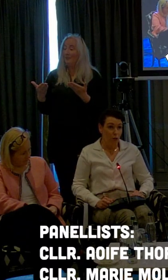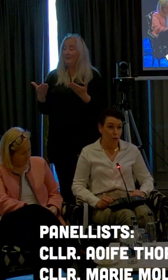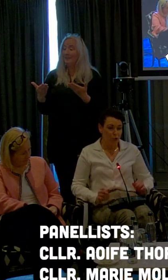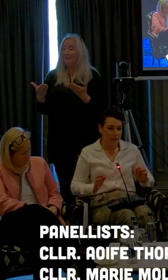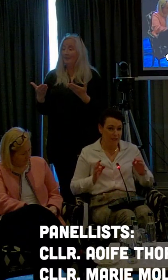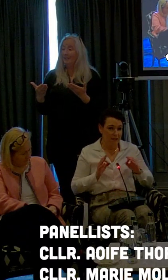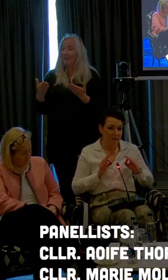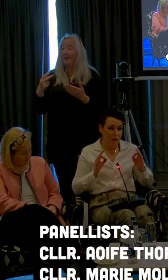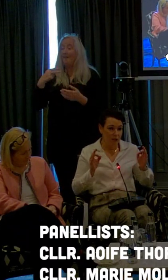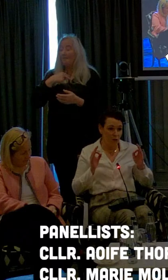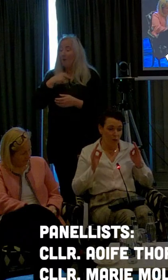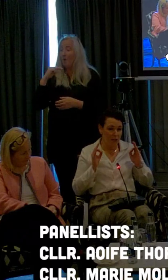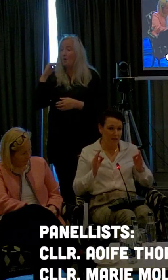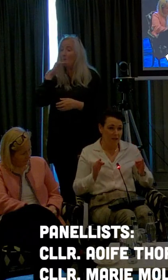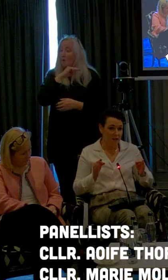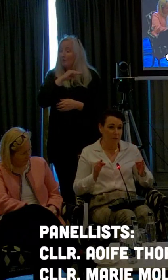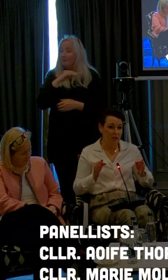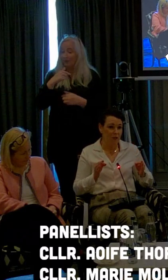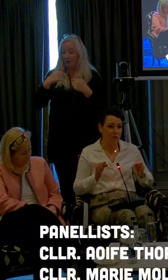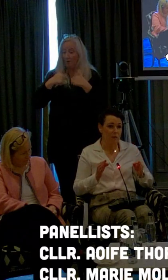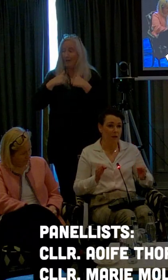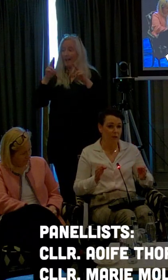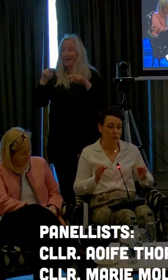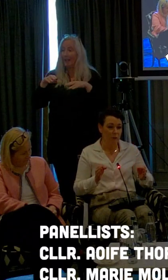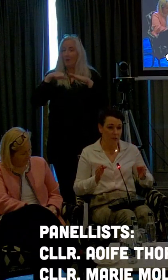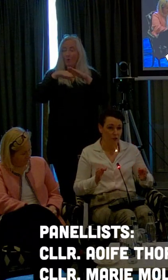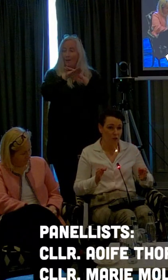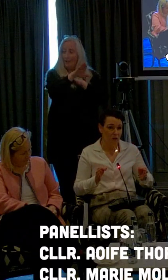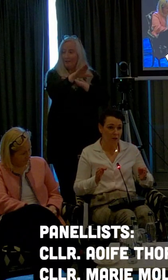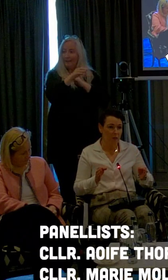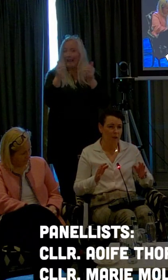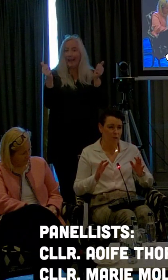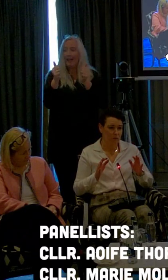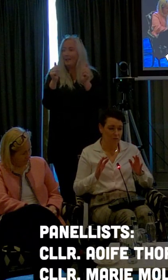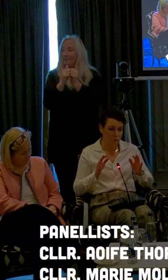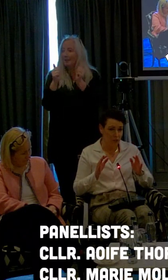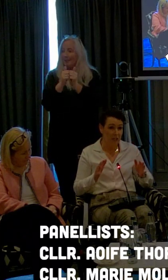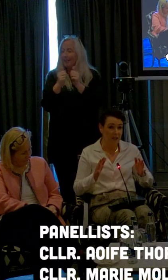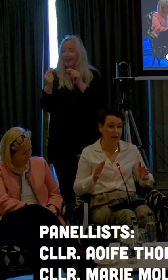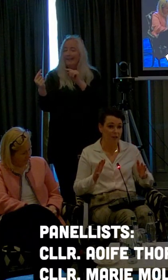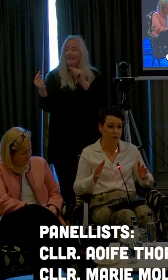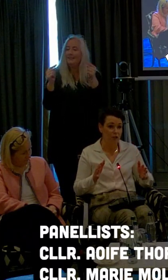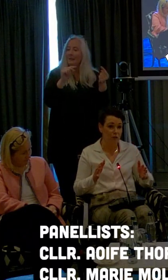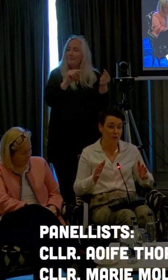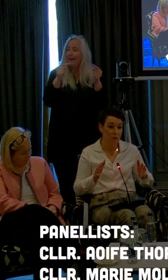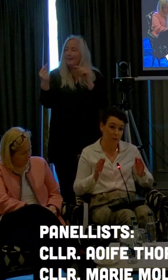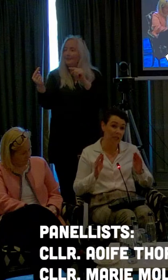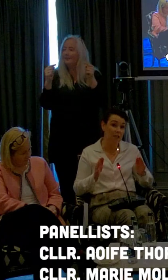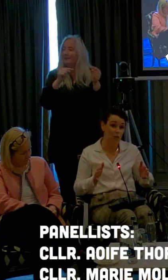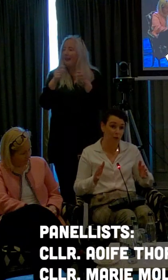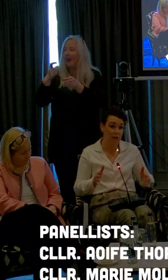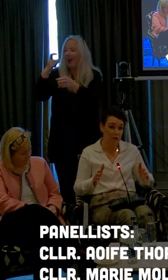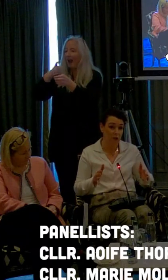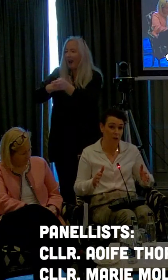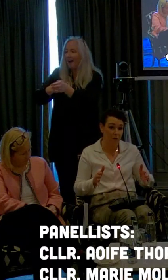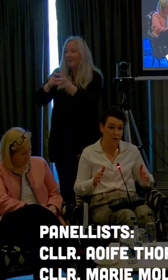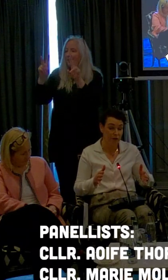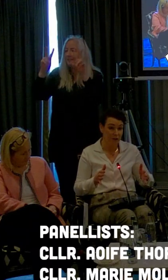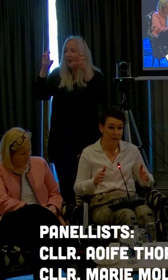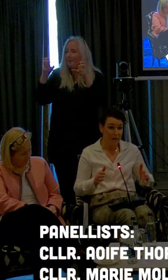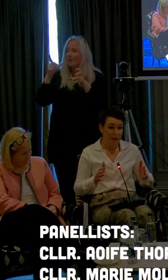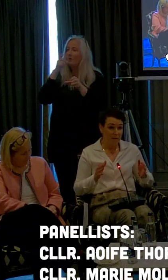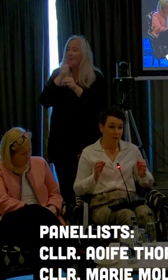how crucial it is that we can go in and debate respectfully with each other about really hard issues that we need to go in and talk